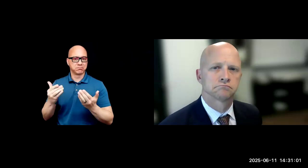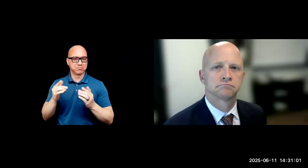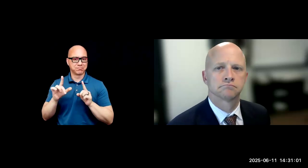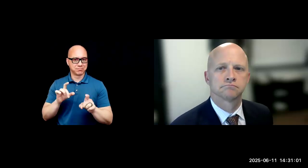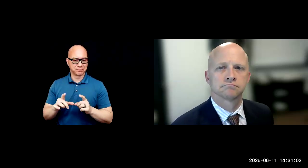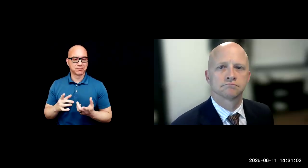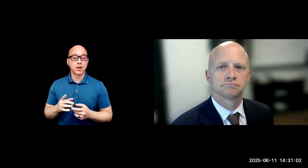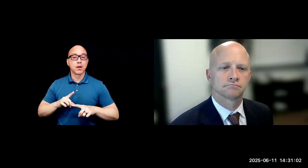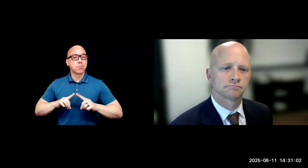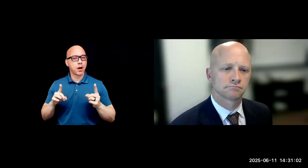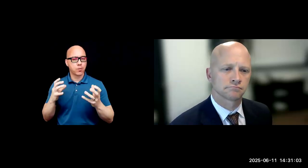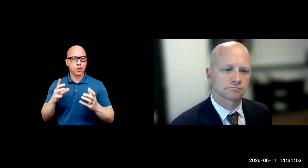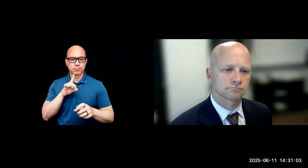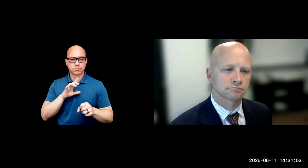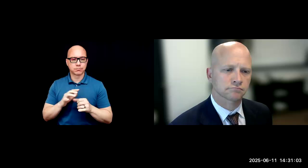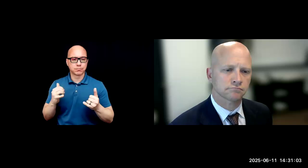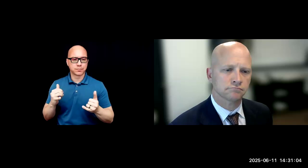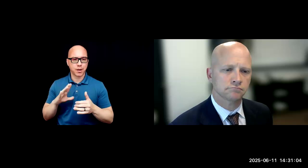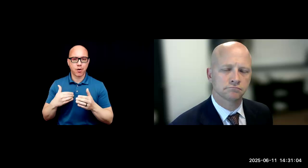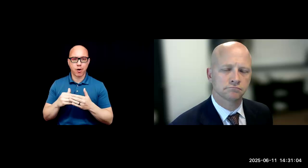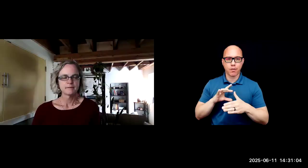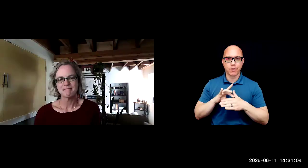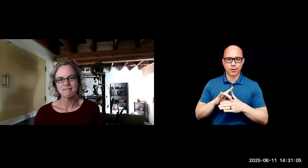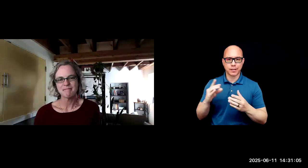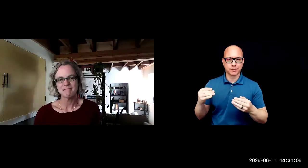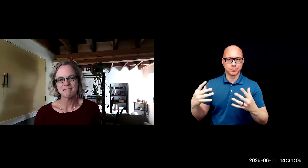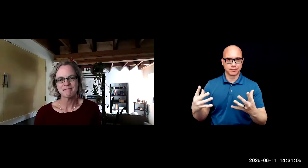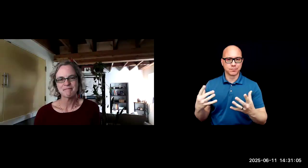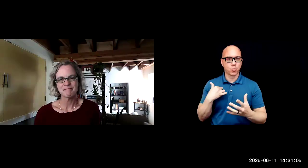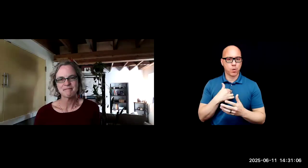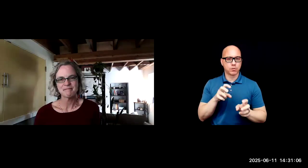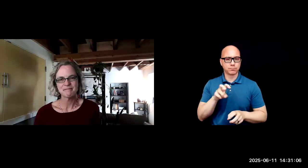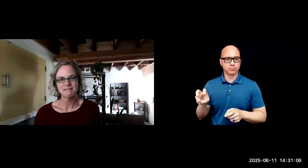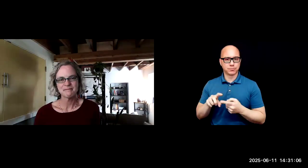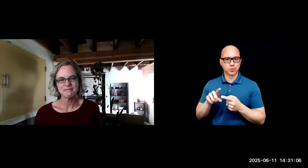all the content gets delivered, we're going to move on to Molly's part. Thank you so much, Phil.